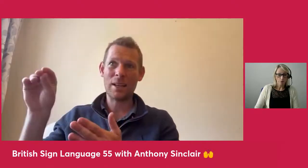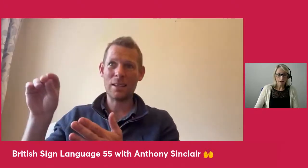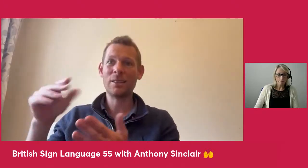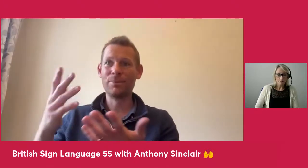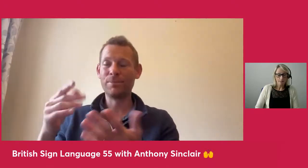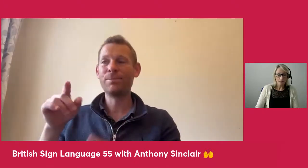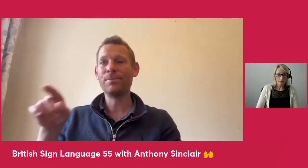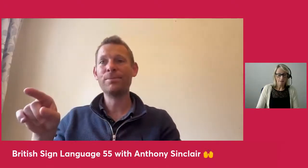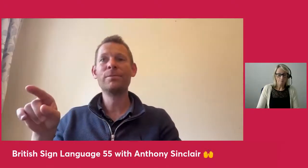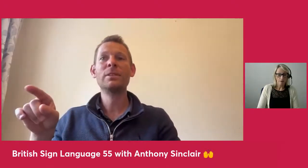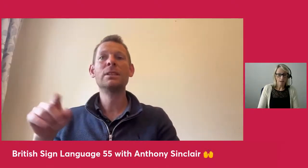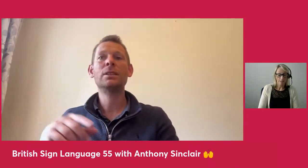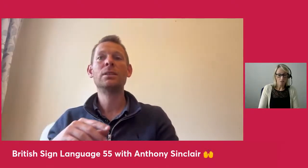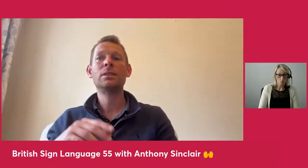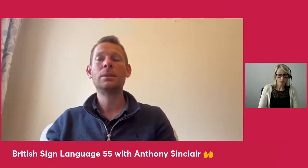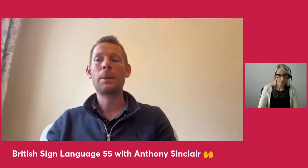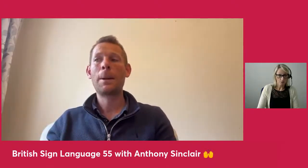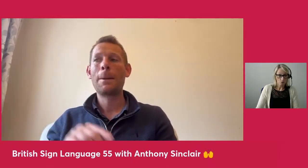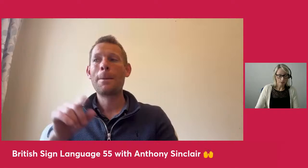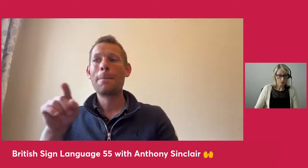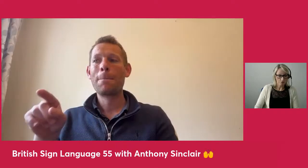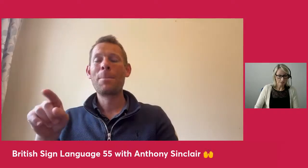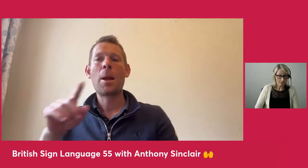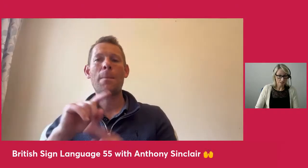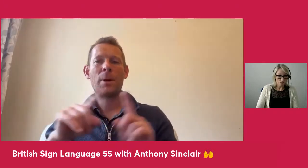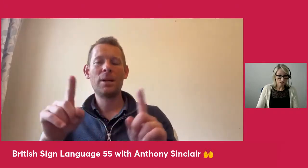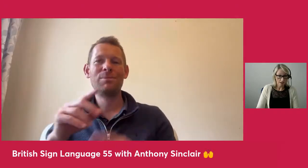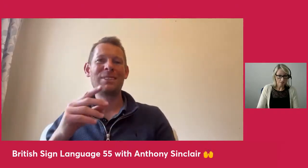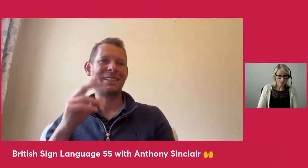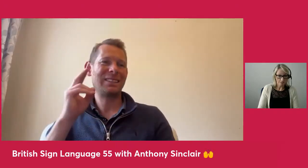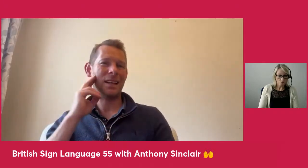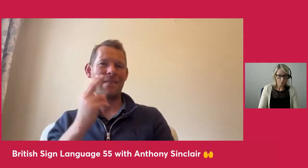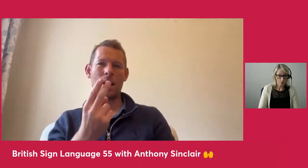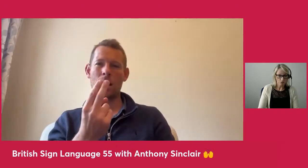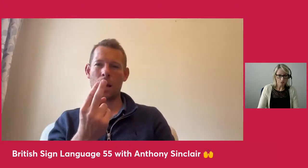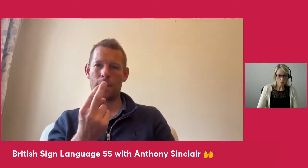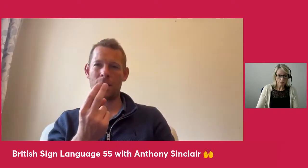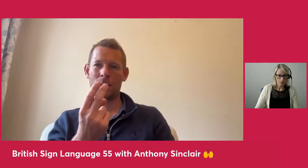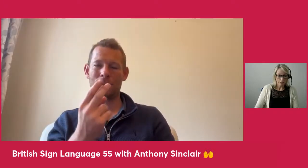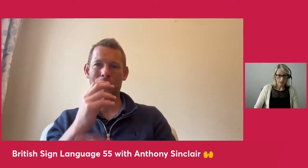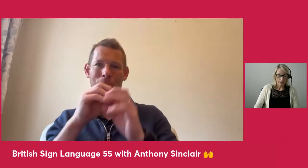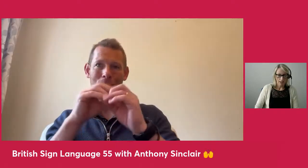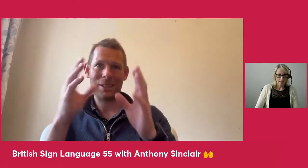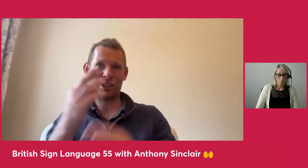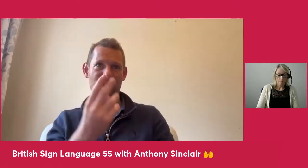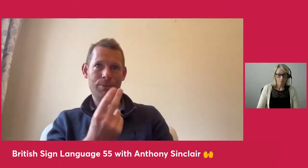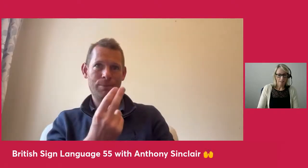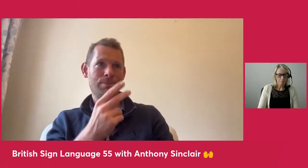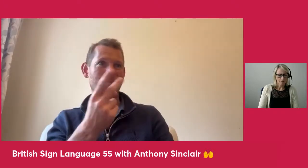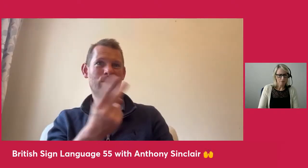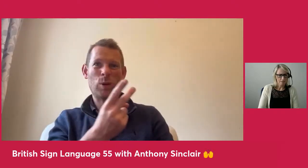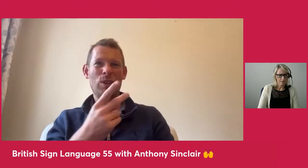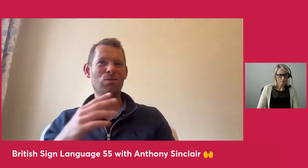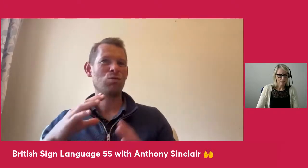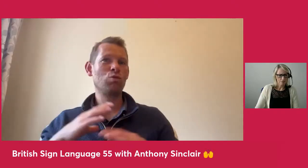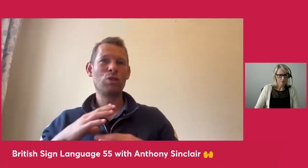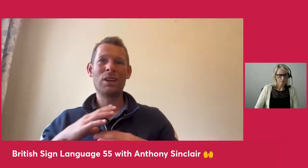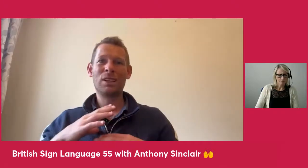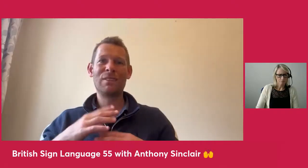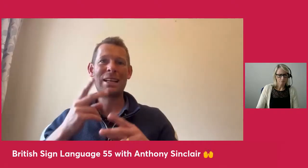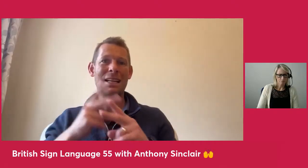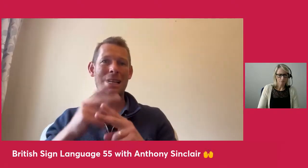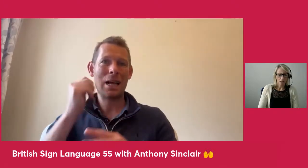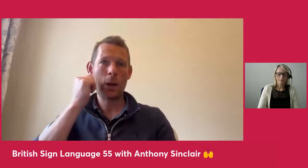home, perhaps, and someone has to go into residential care as a deaf person, it can be very